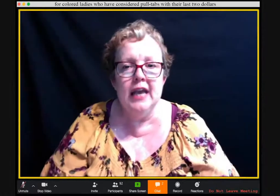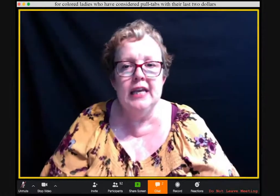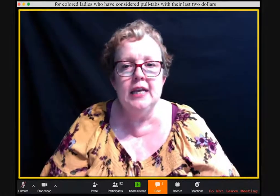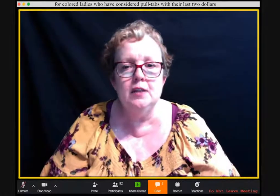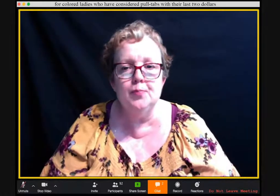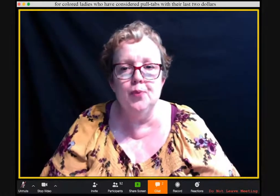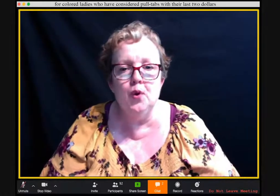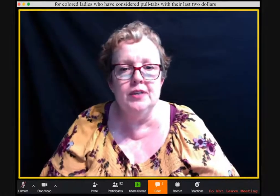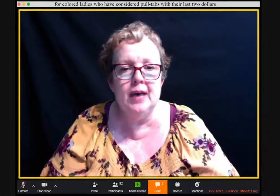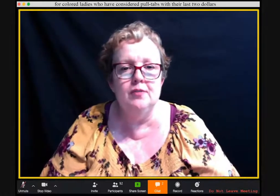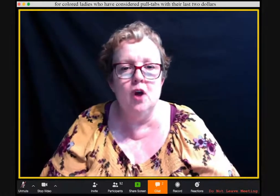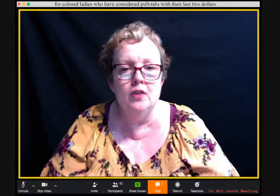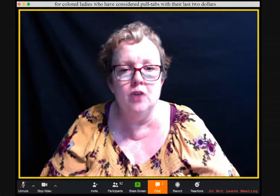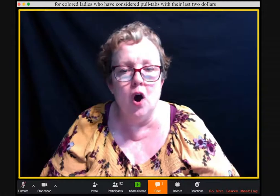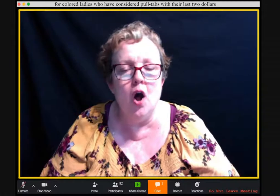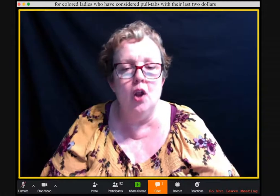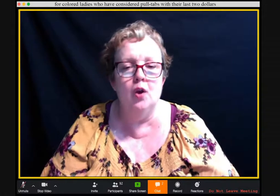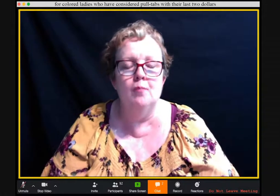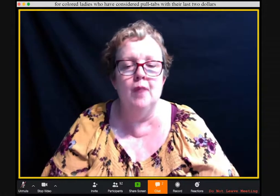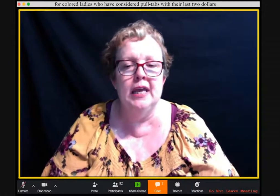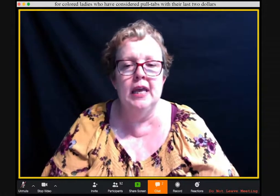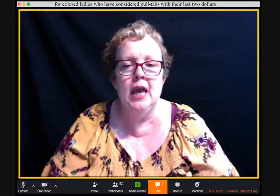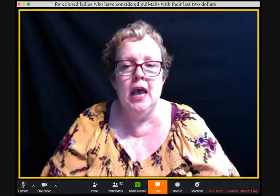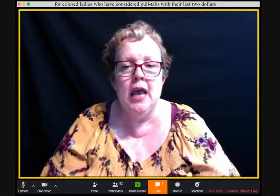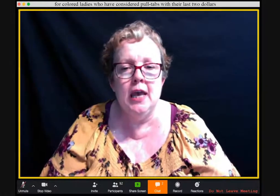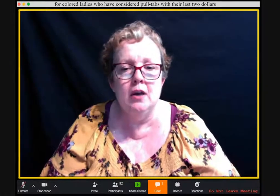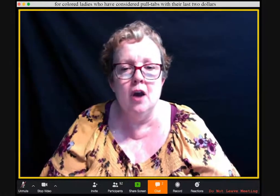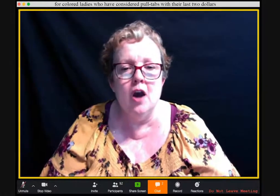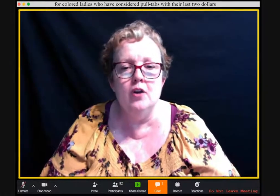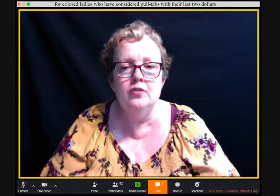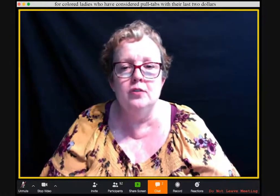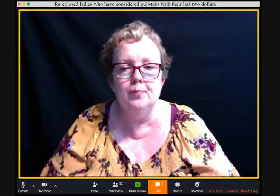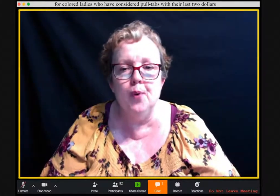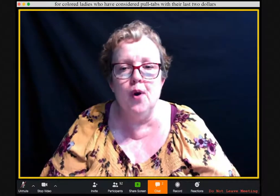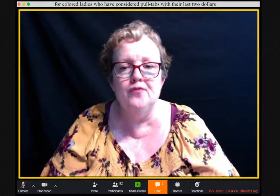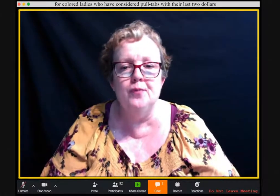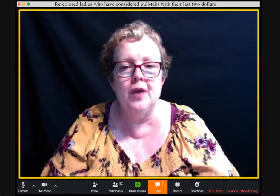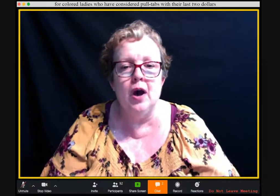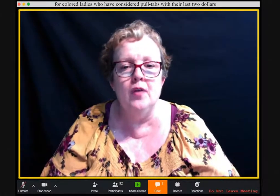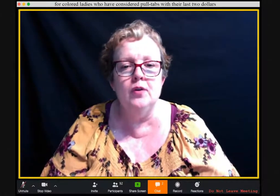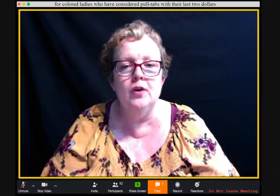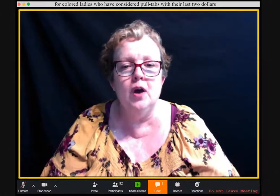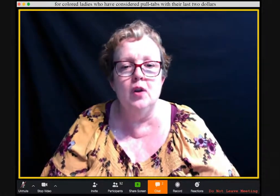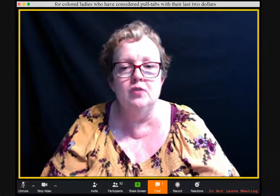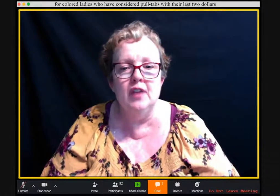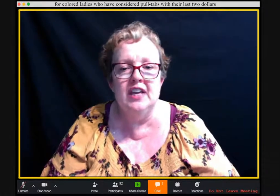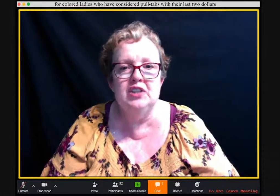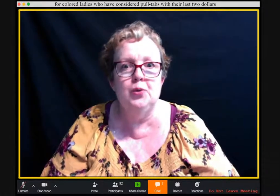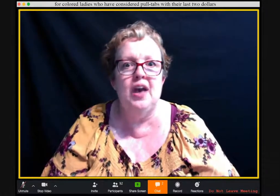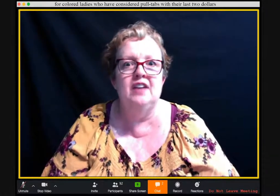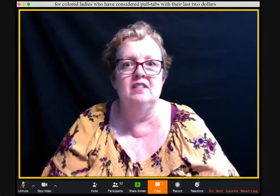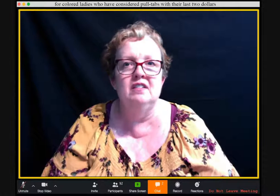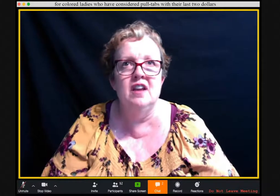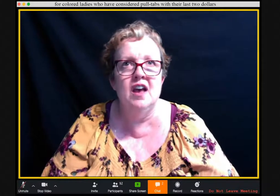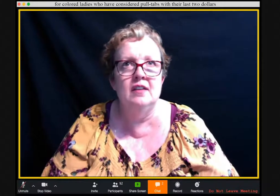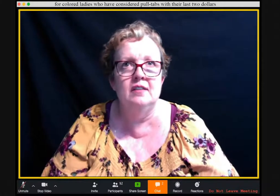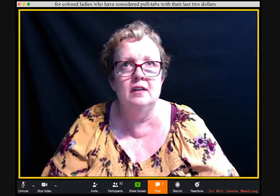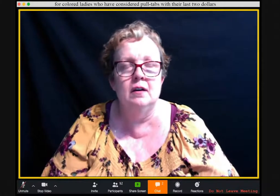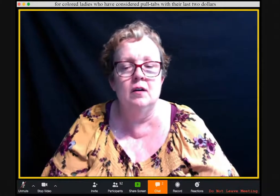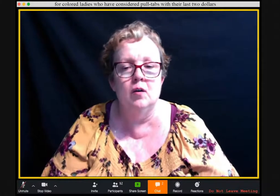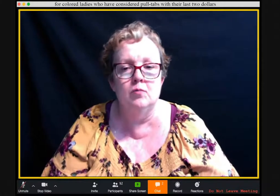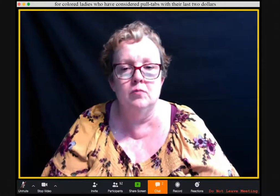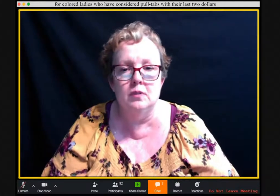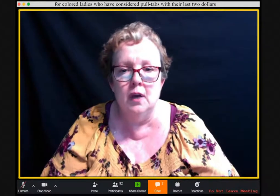A lady at the pool tabs lost all her money and garnered support from the other colored ladies who had